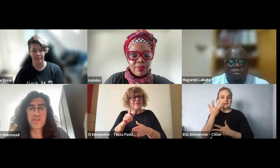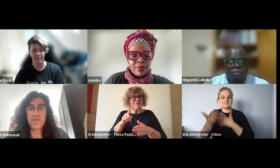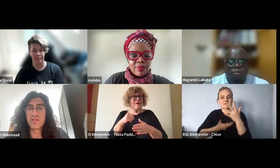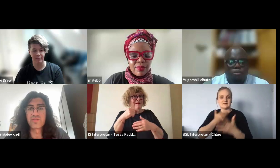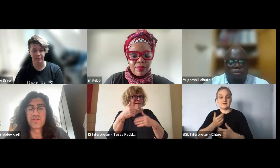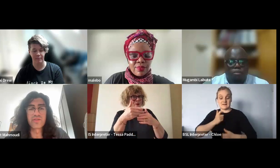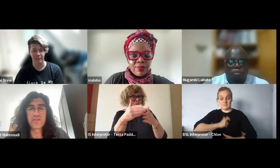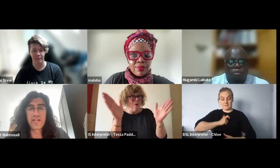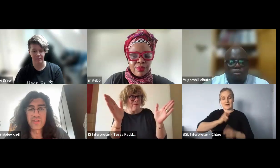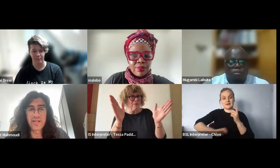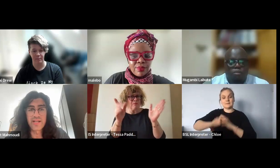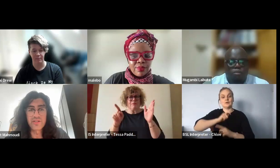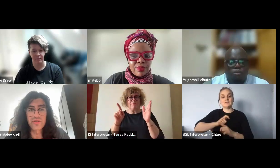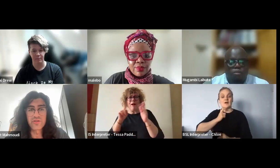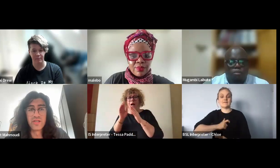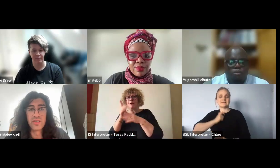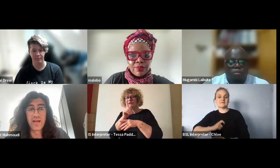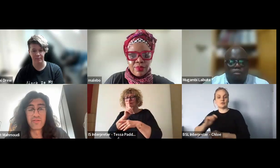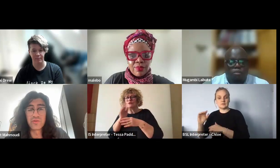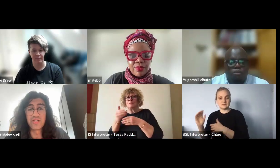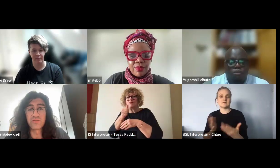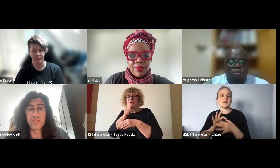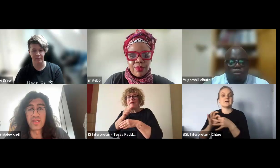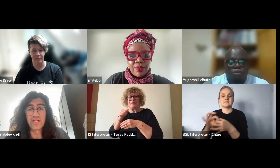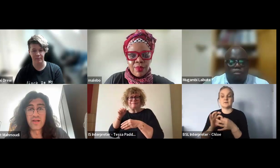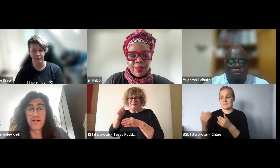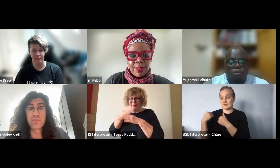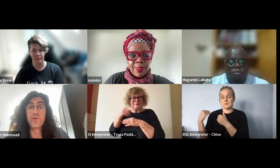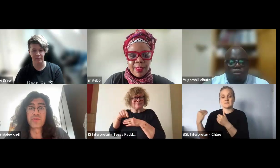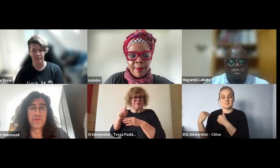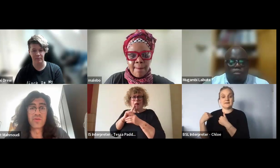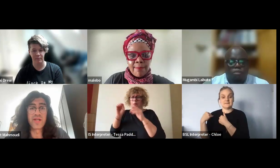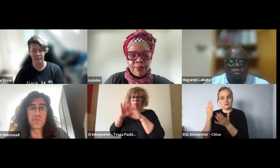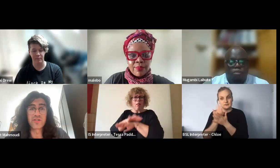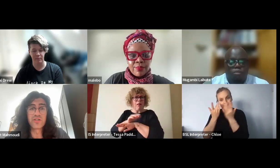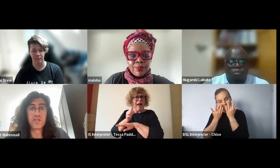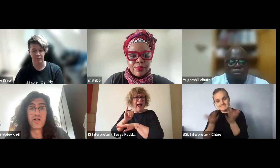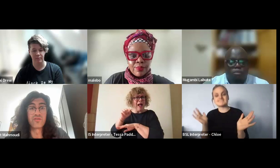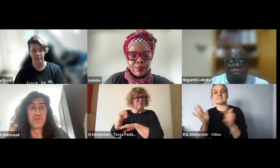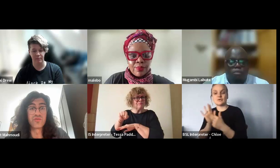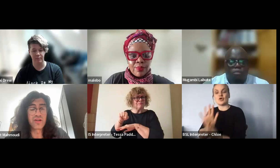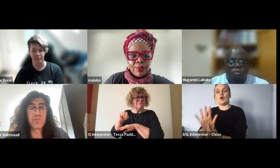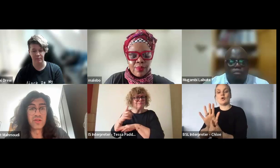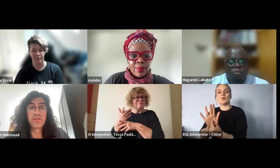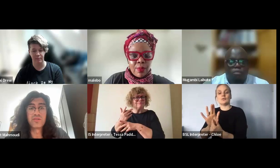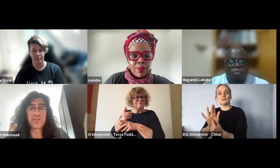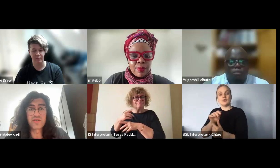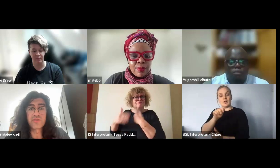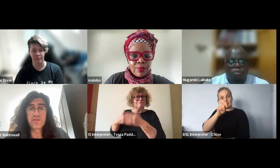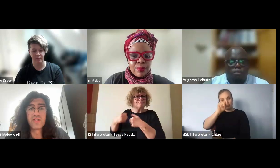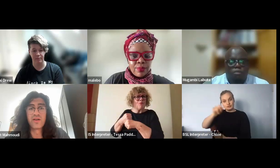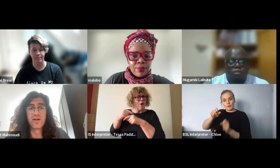people, as communities of civil society organizations, have a duty to really expose the ways in which those very